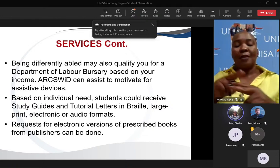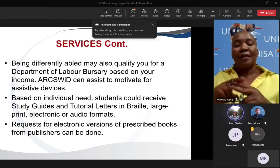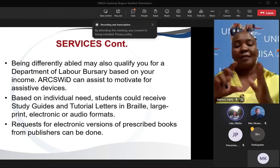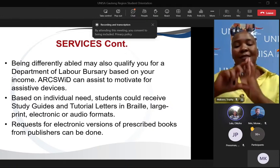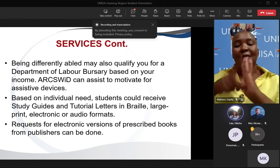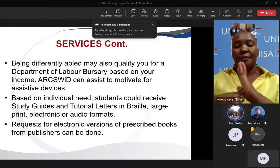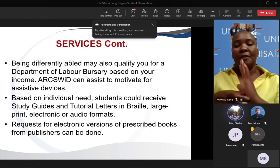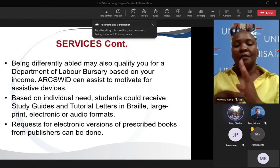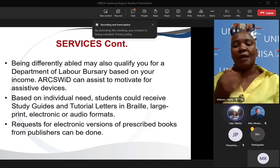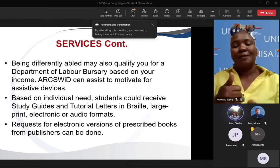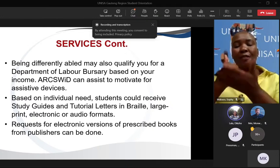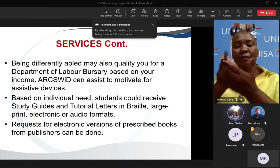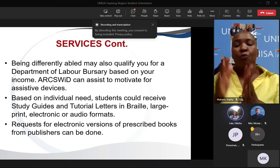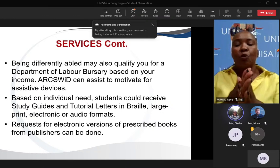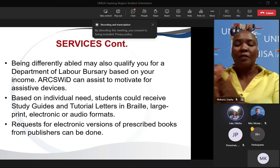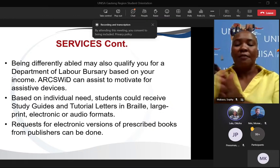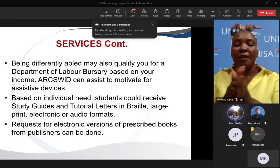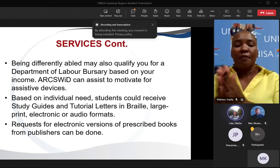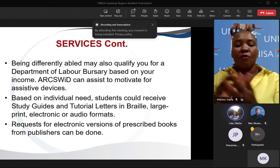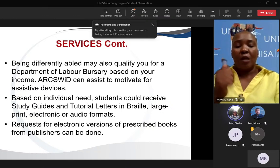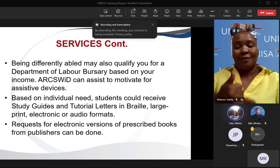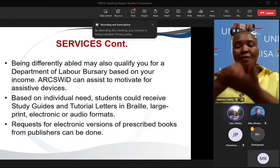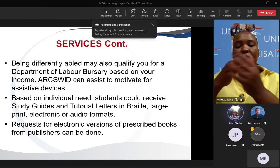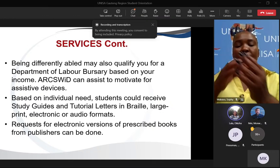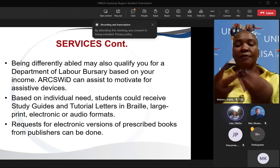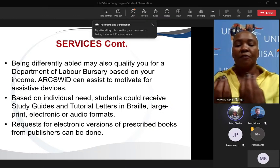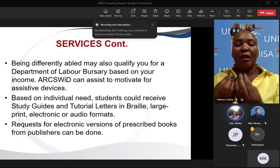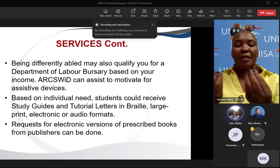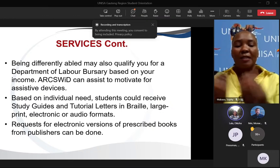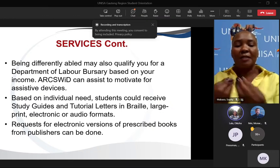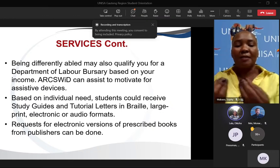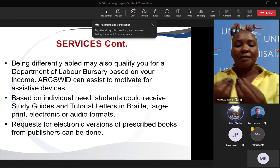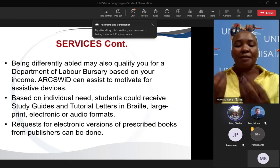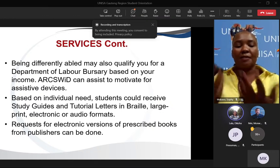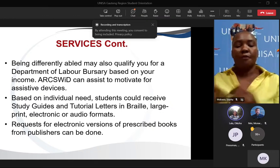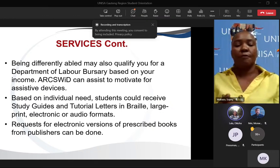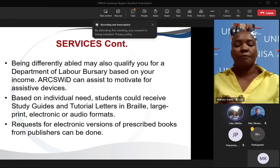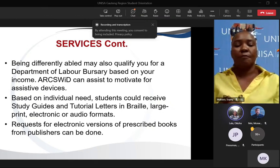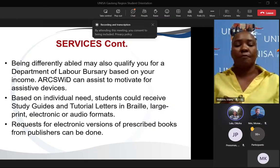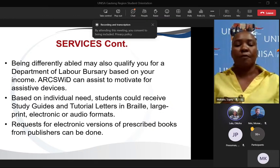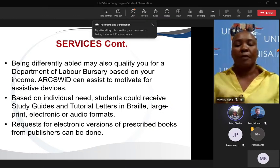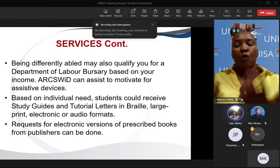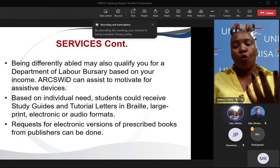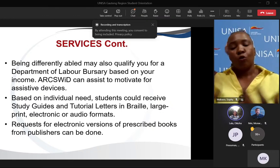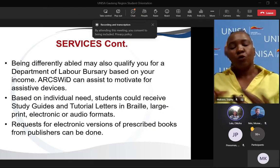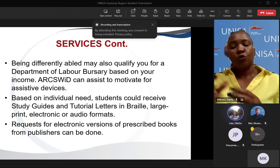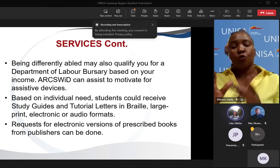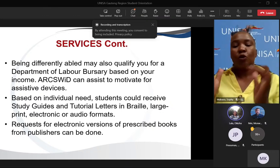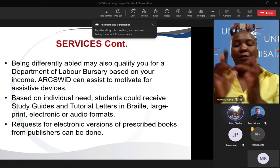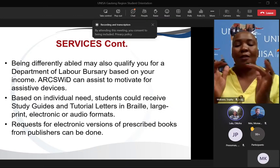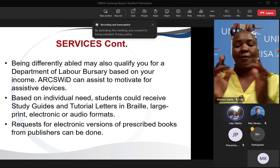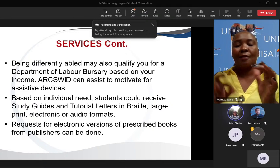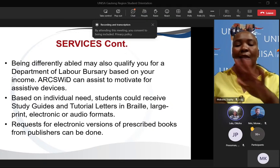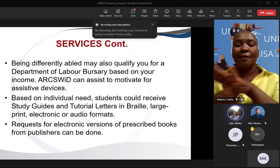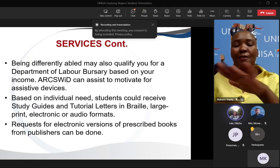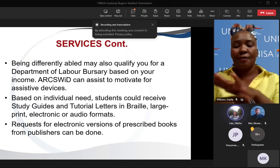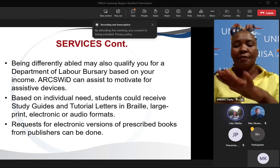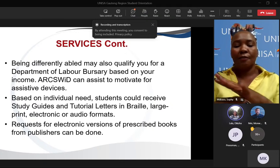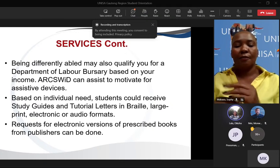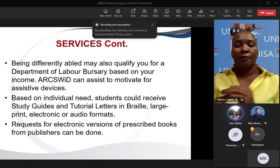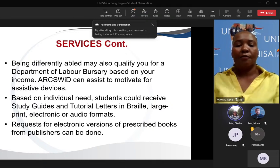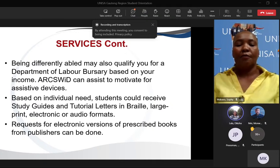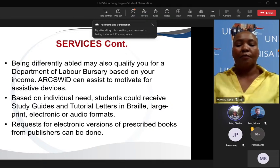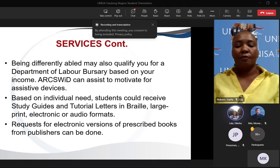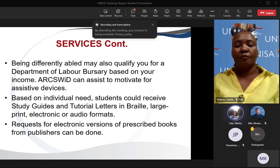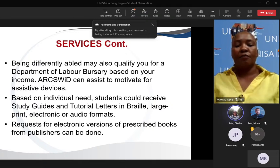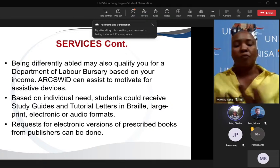to motivate for assistive devices you can also contact the region so that we can put you in